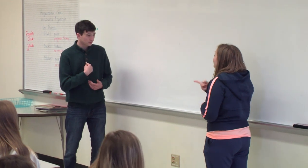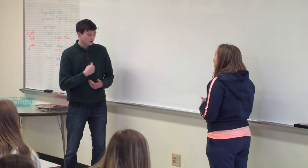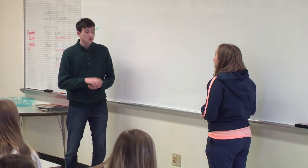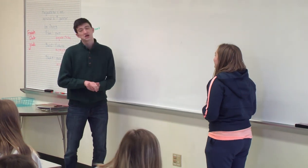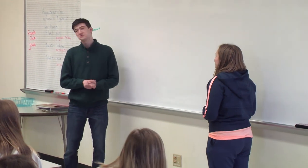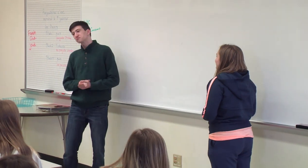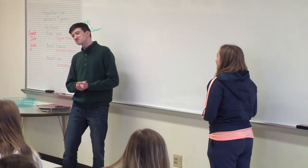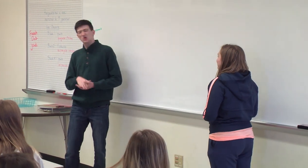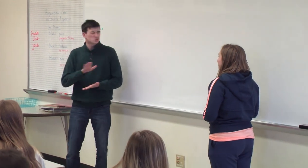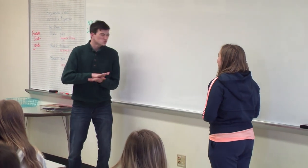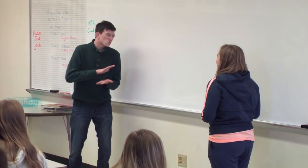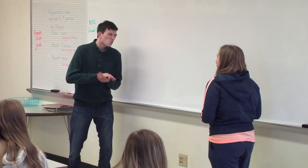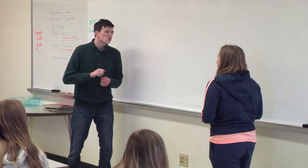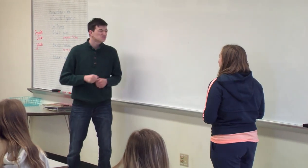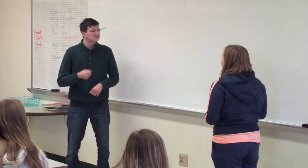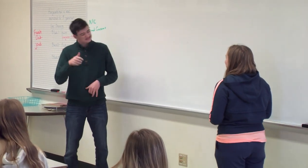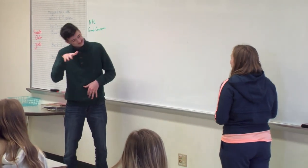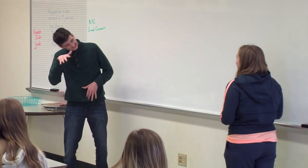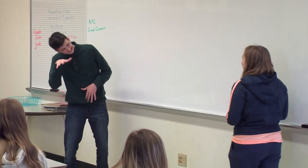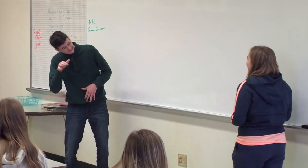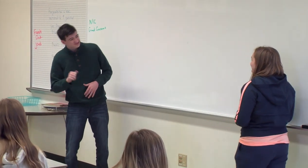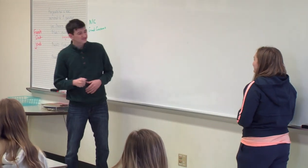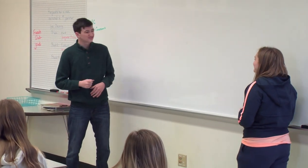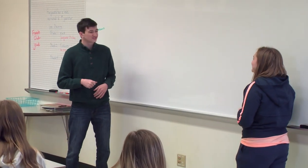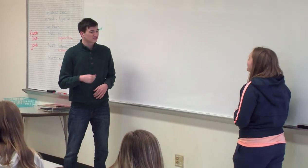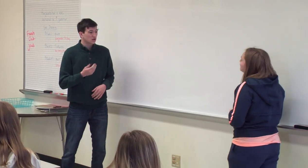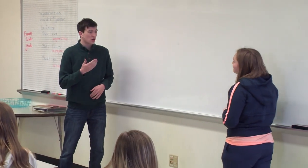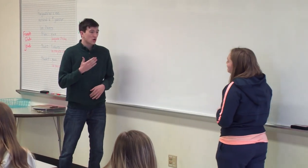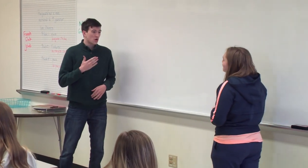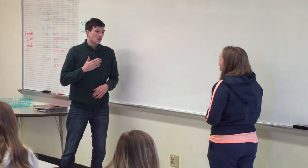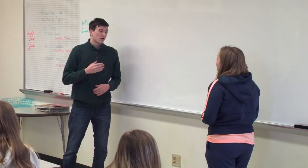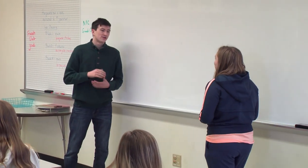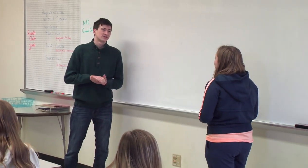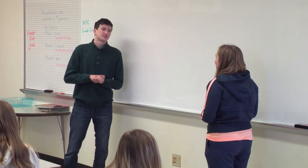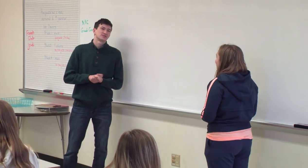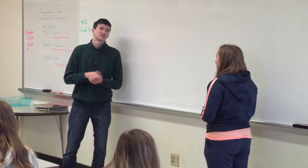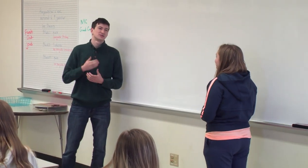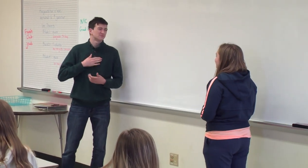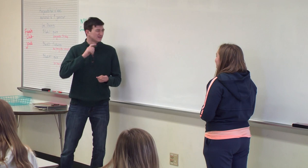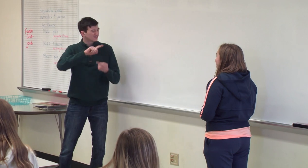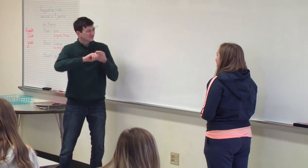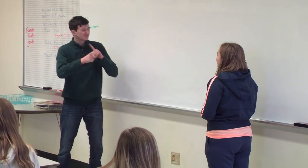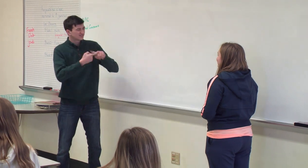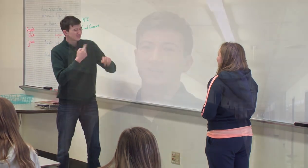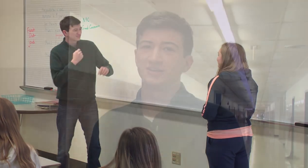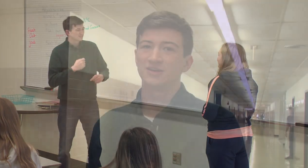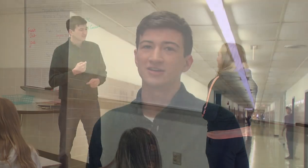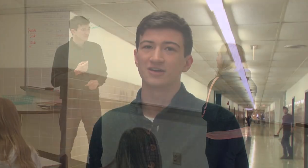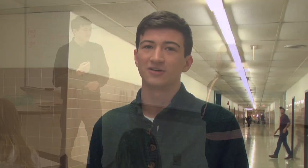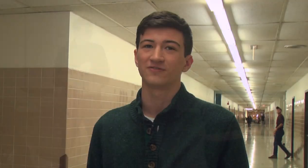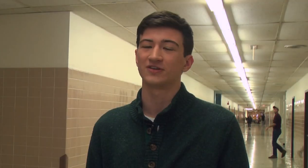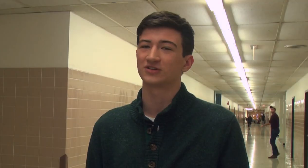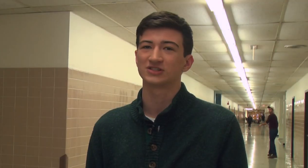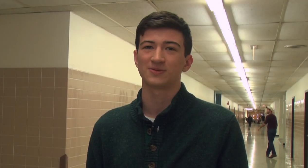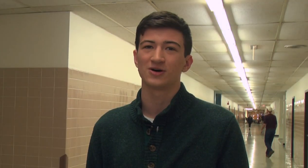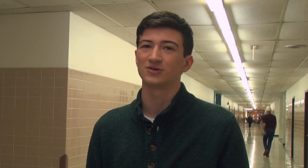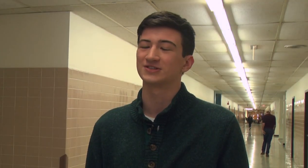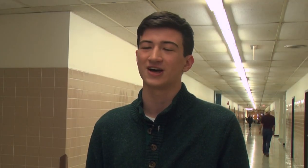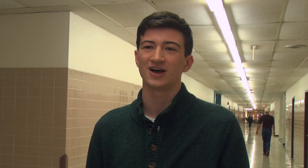how great my teacher is Miss Elliot she's really great in teaching everybody how to sign a finger spell sign